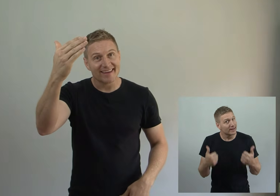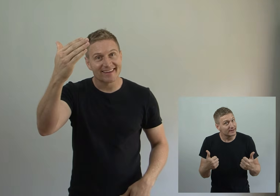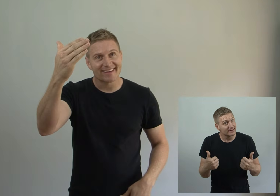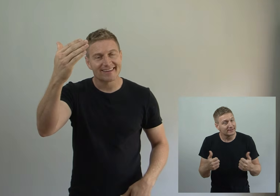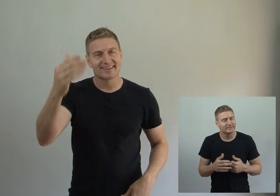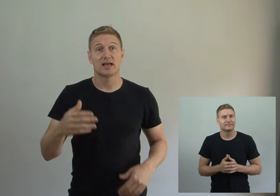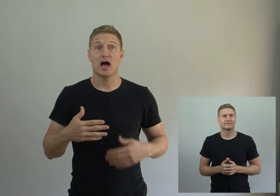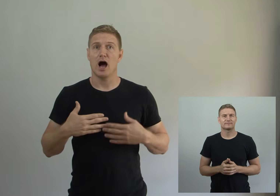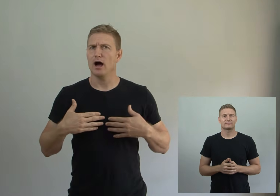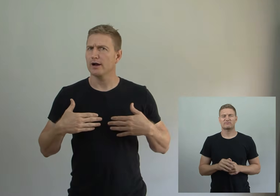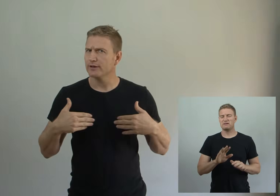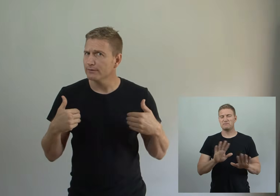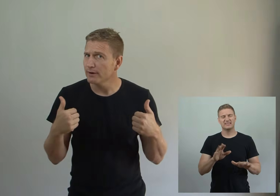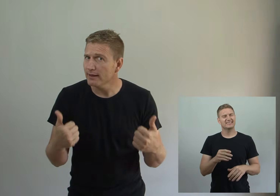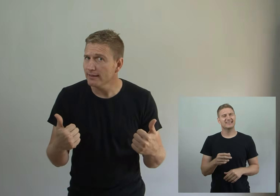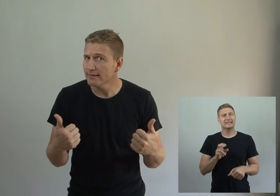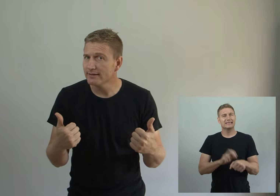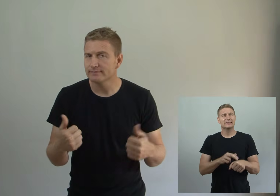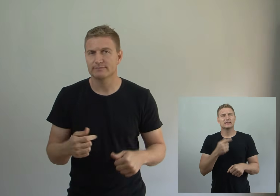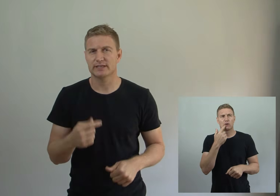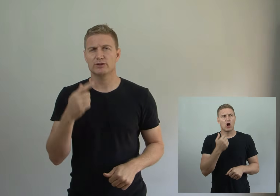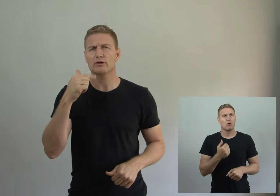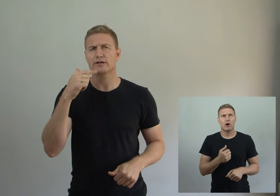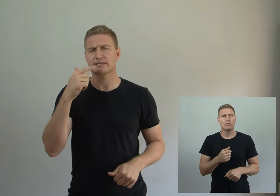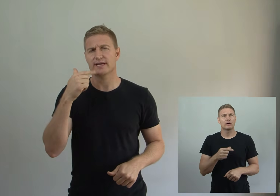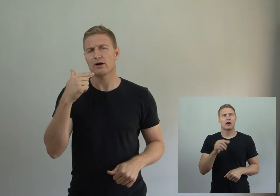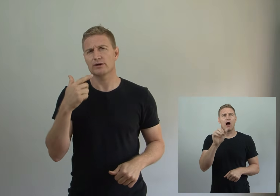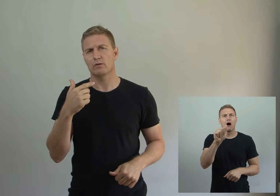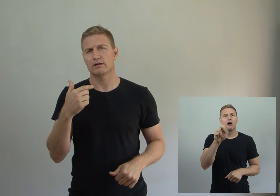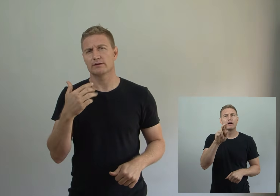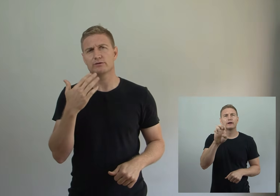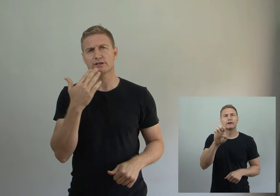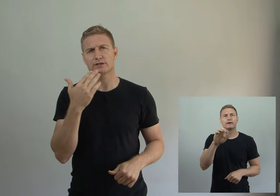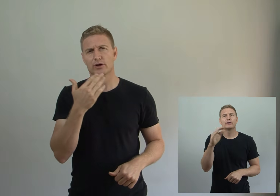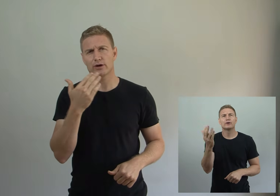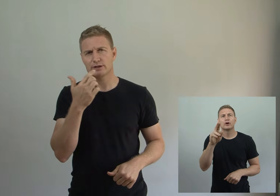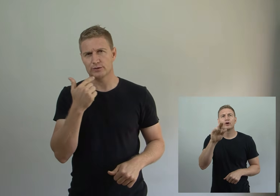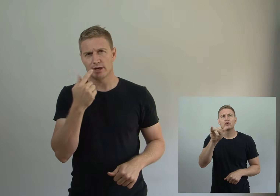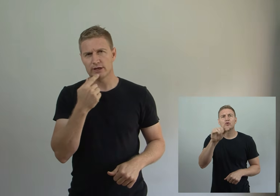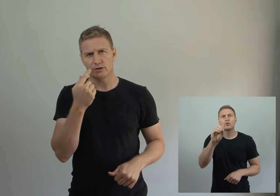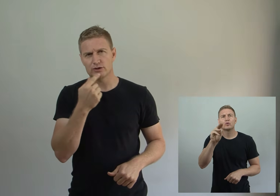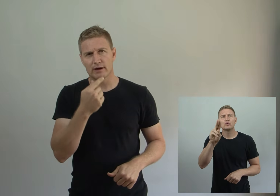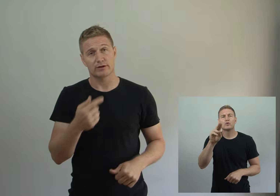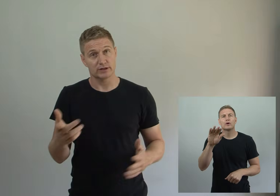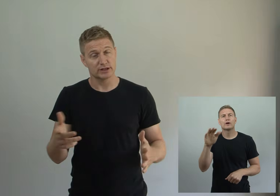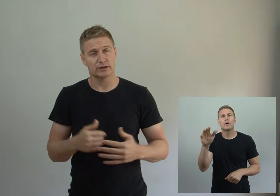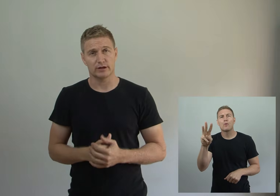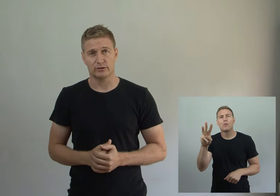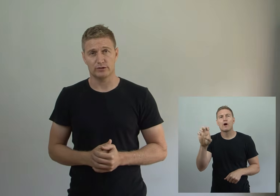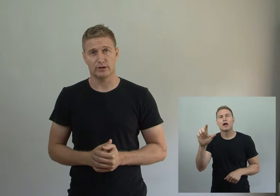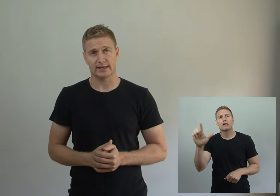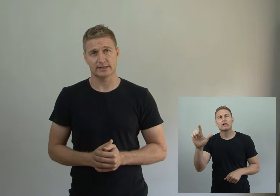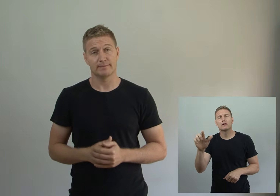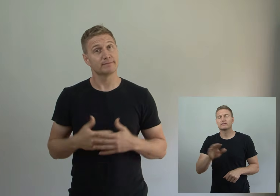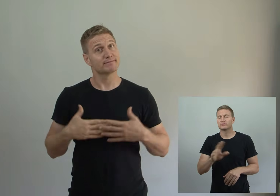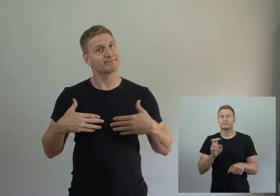Hi, are you well? But you're not going to say, are you well? You're just not going to use your mouth. You're just going to do